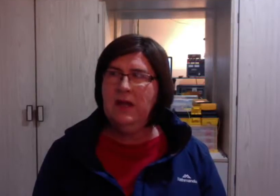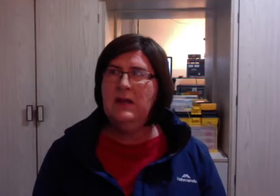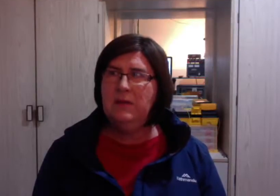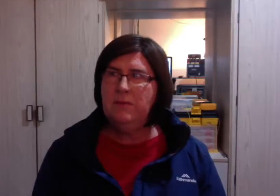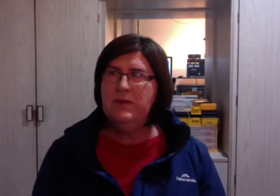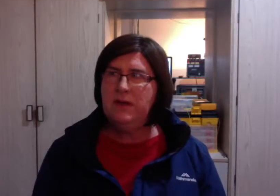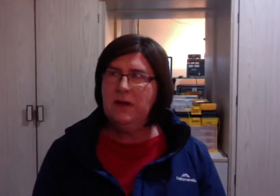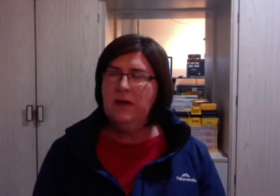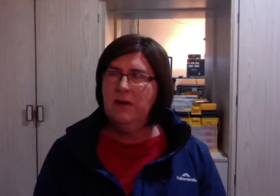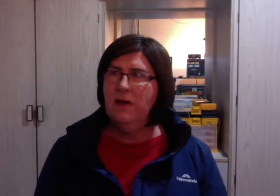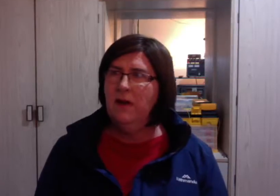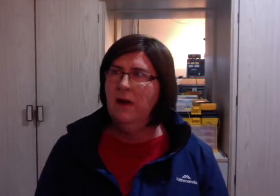in particular.